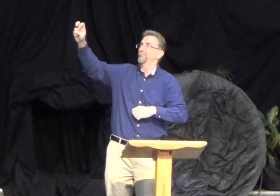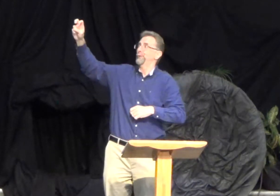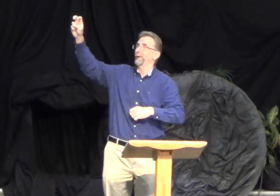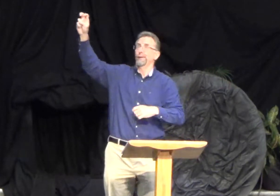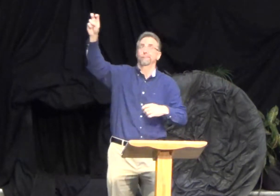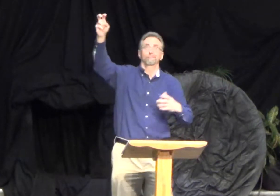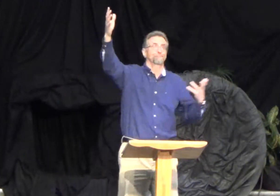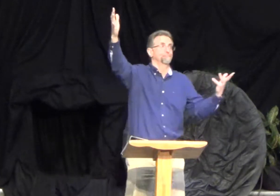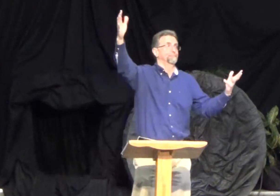journey.